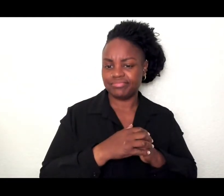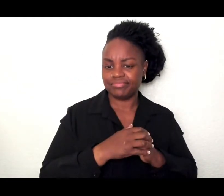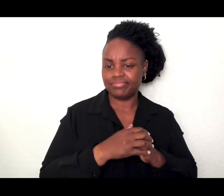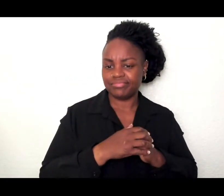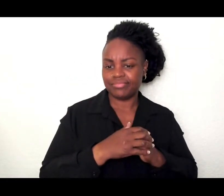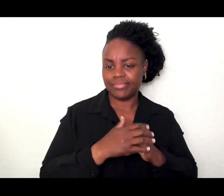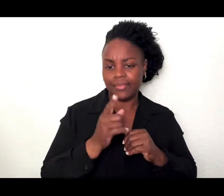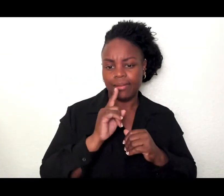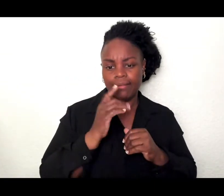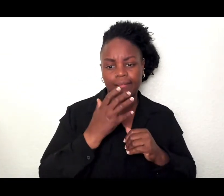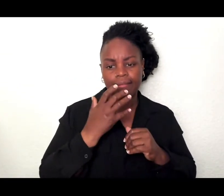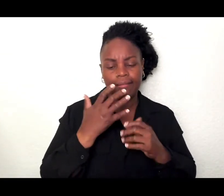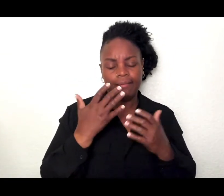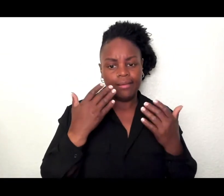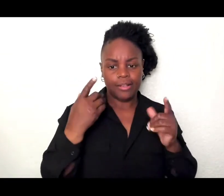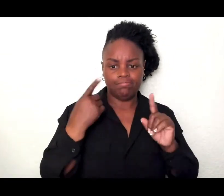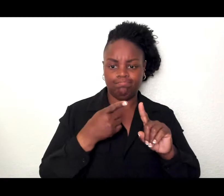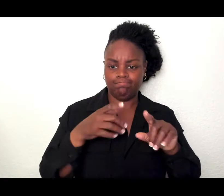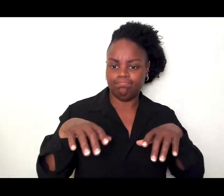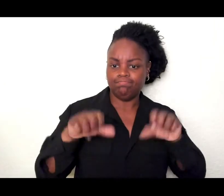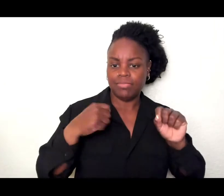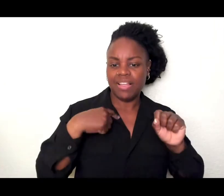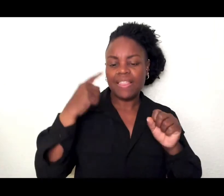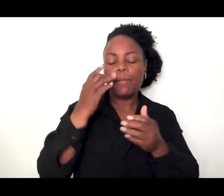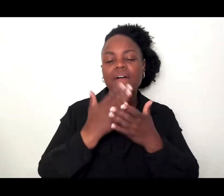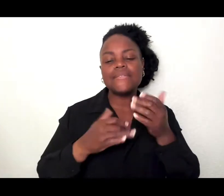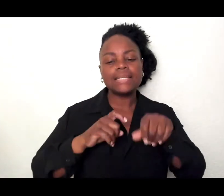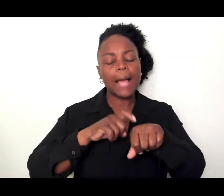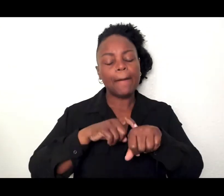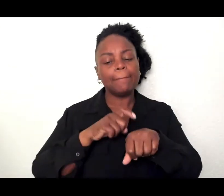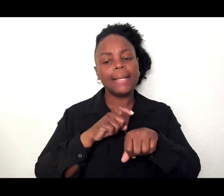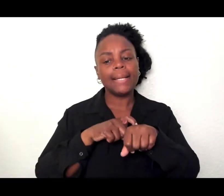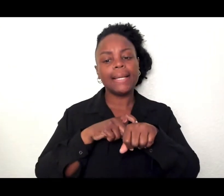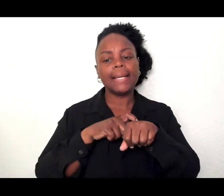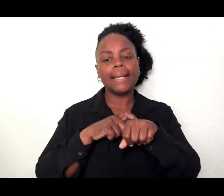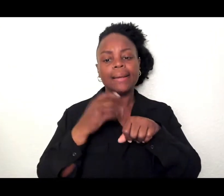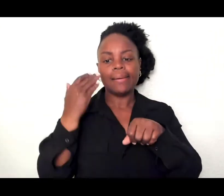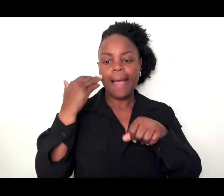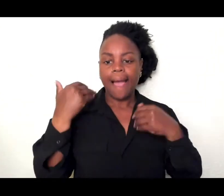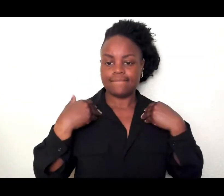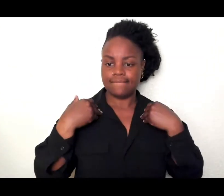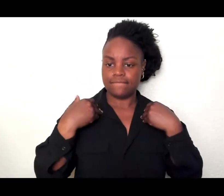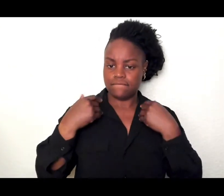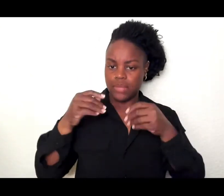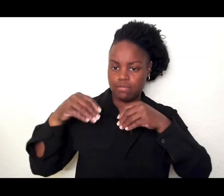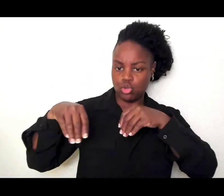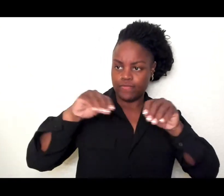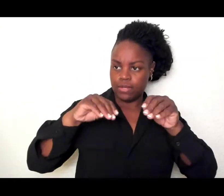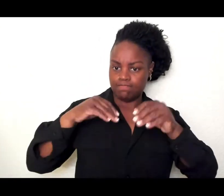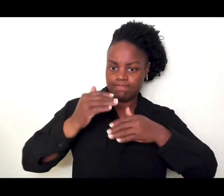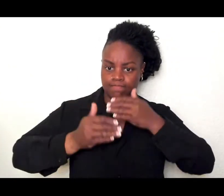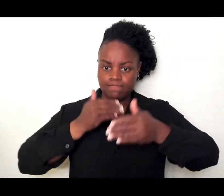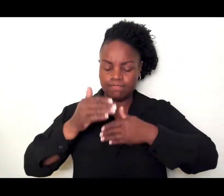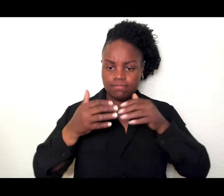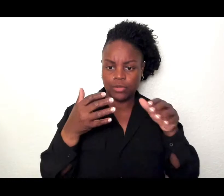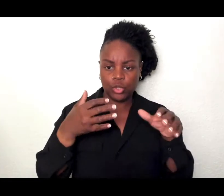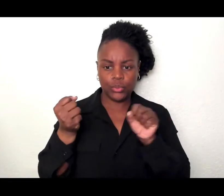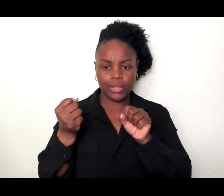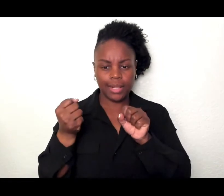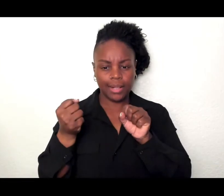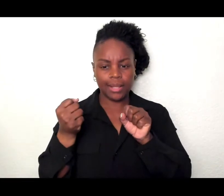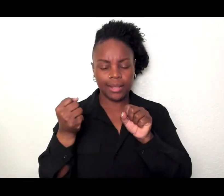a potential fascist takeover. I think the hard part was the timing, because we had to, move